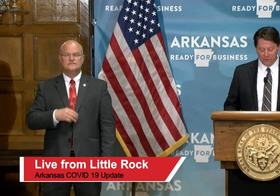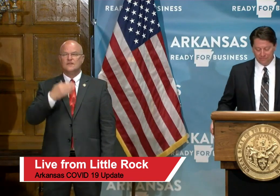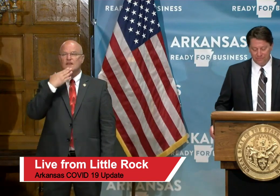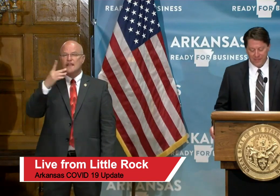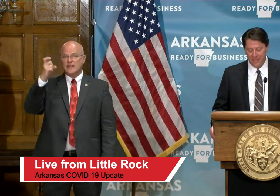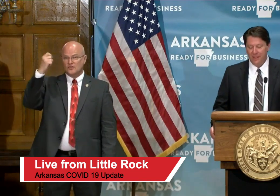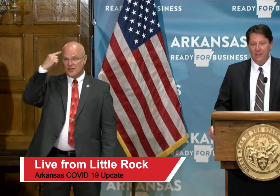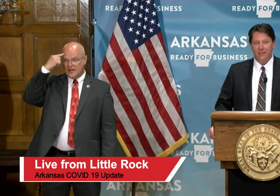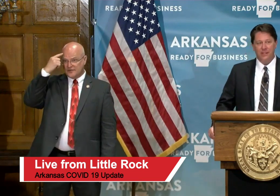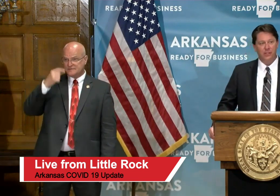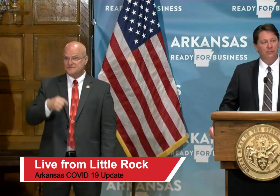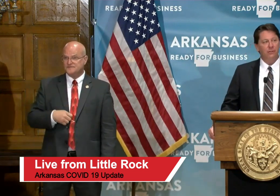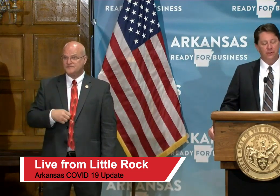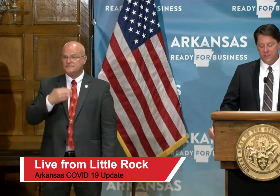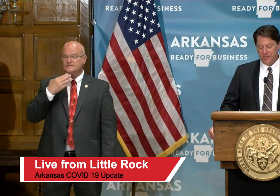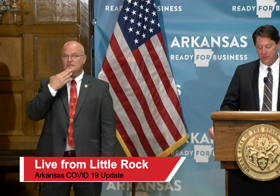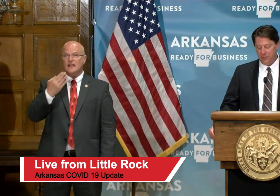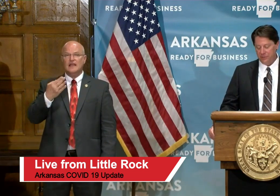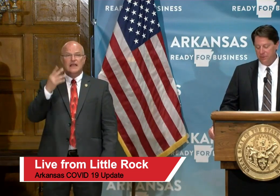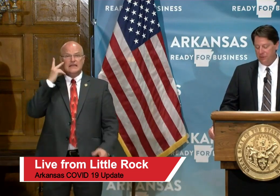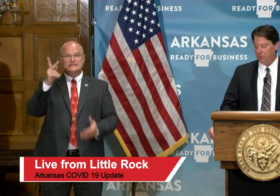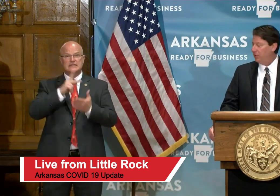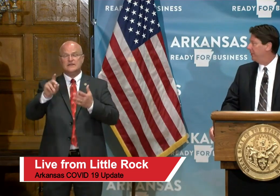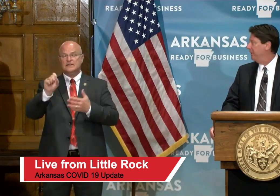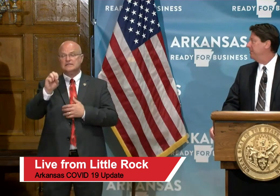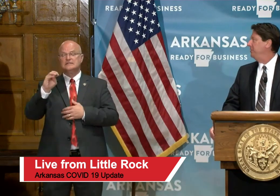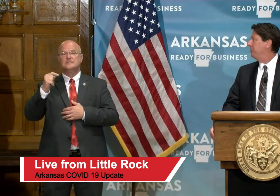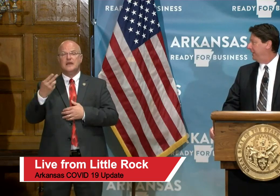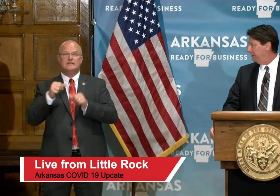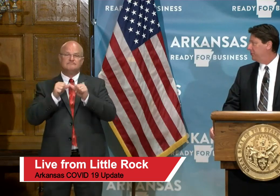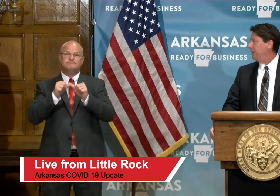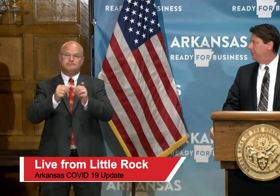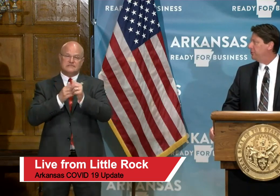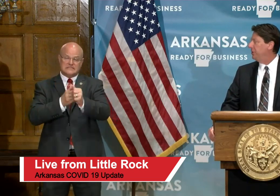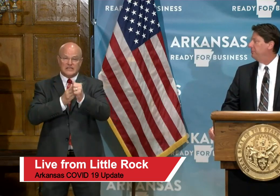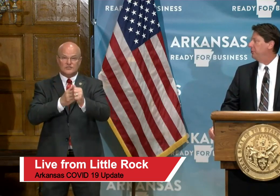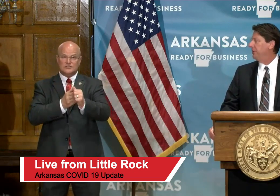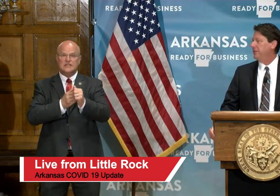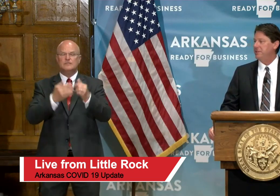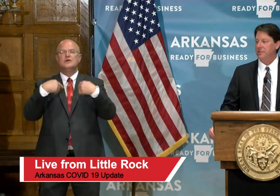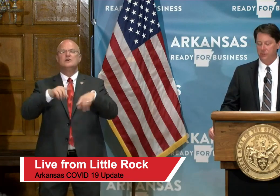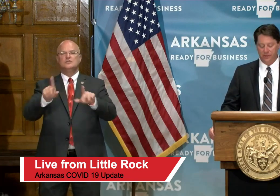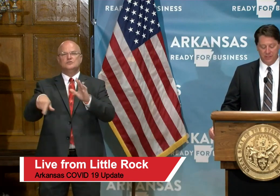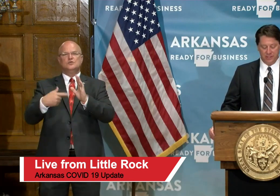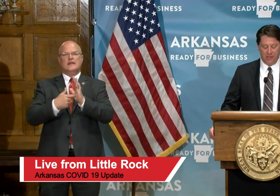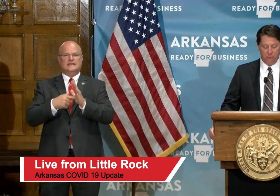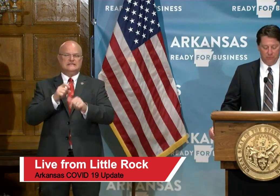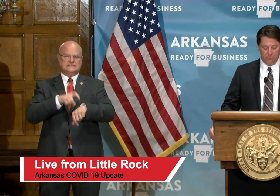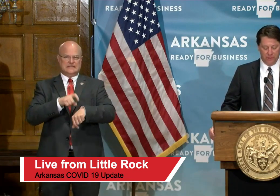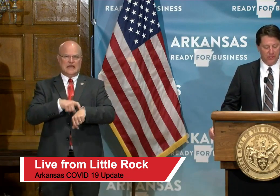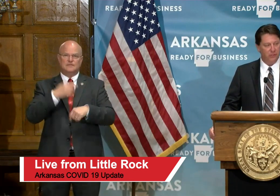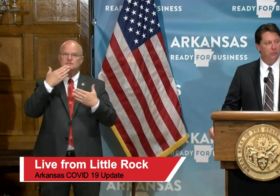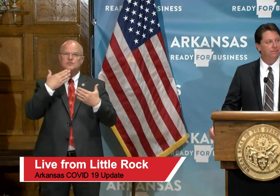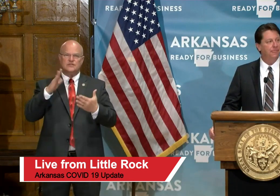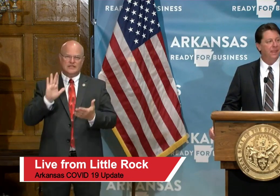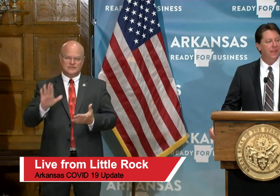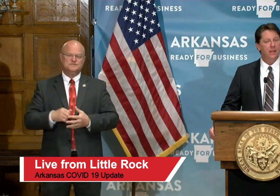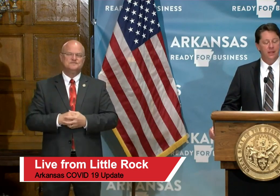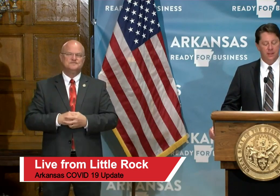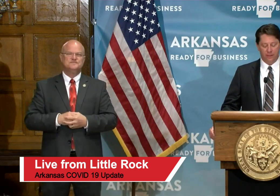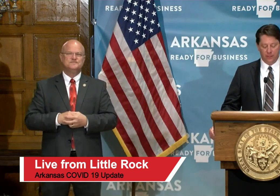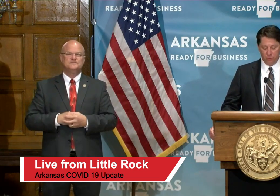Thank you, Governor. Thank you, Governor and Secretary Smith, for your continued leadership during this time. We appreciate